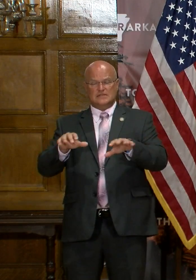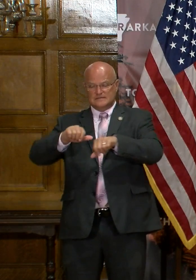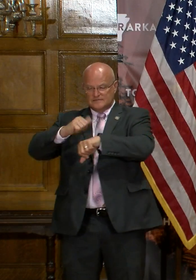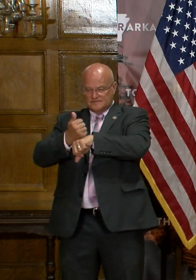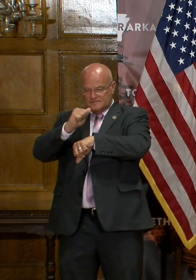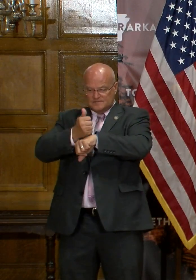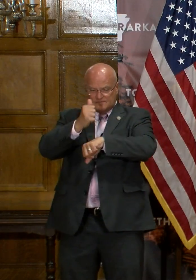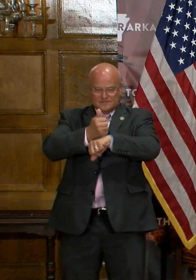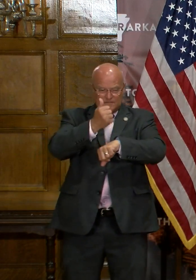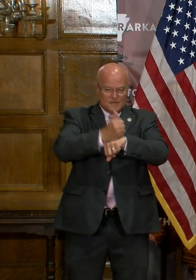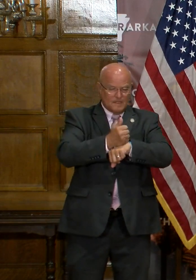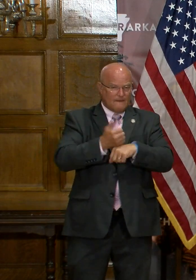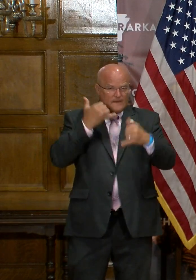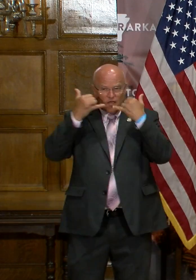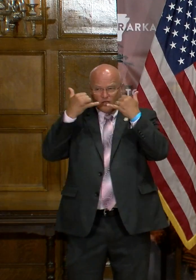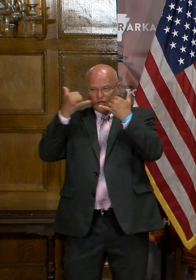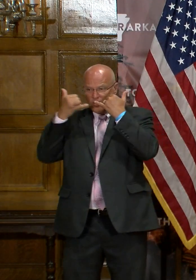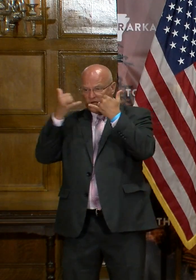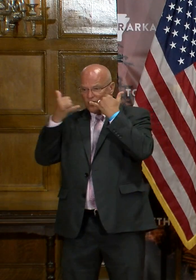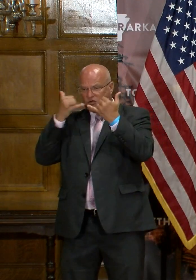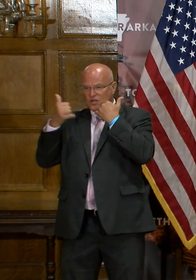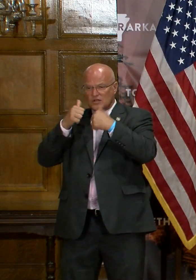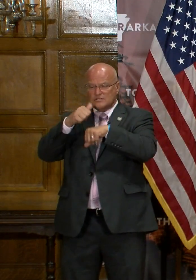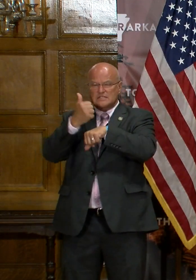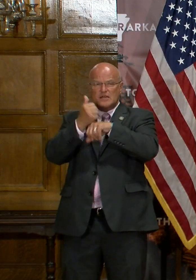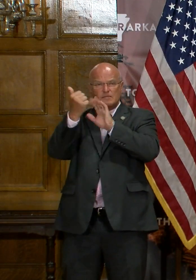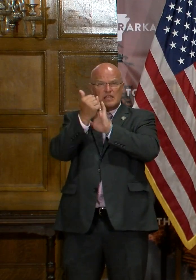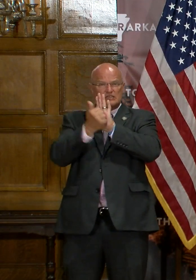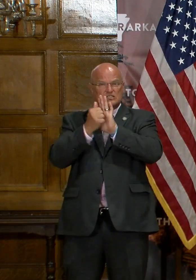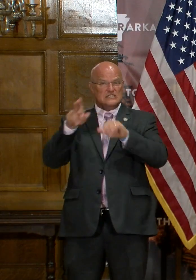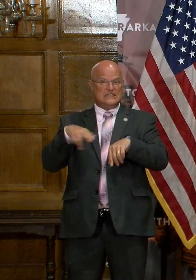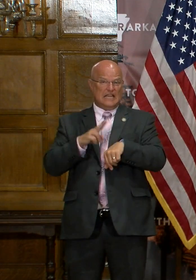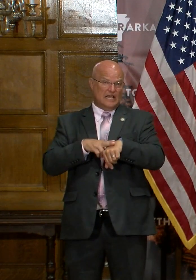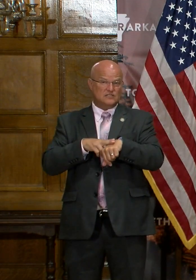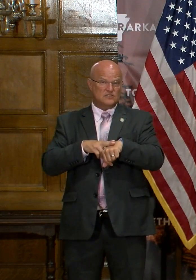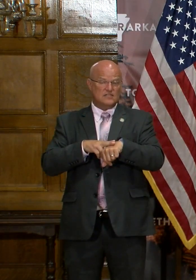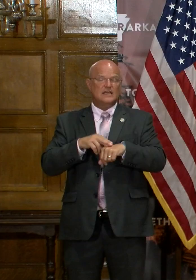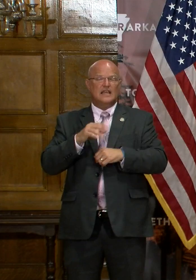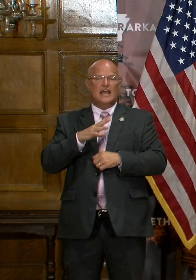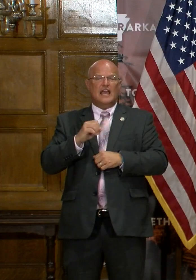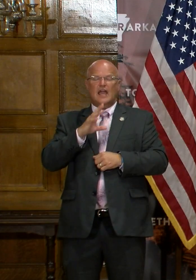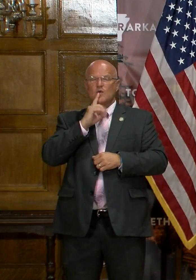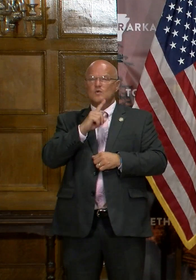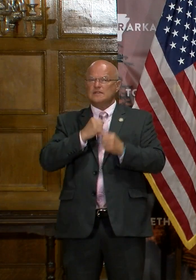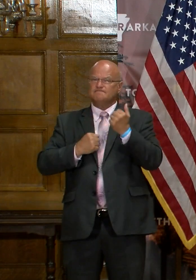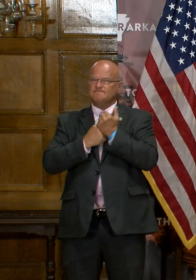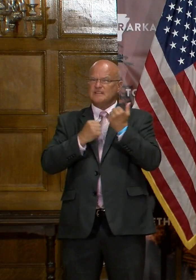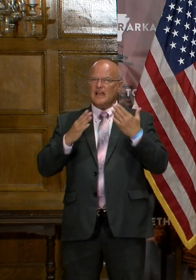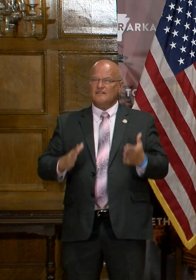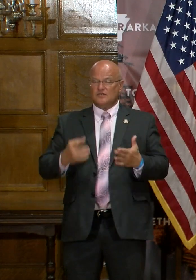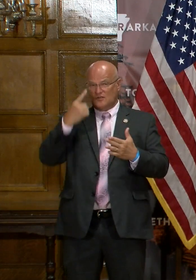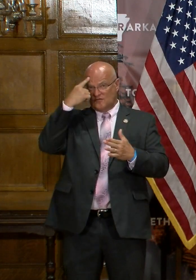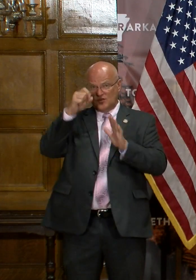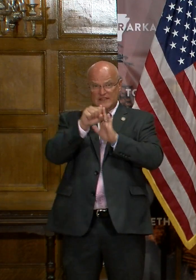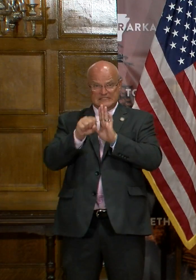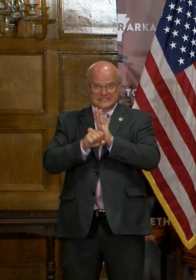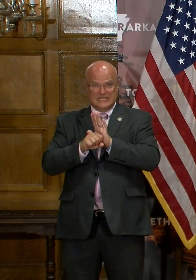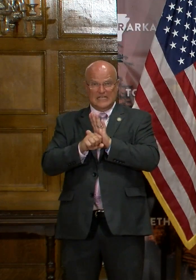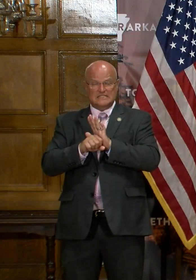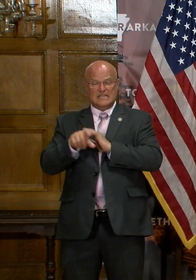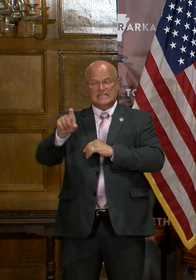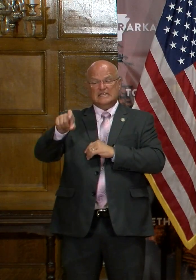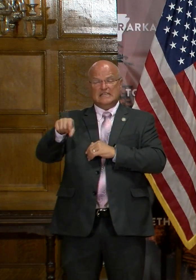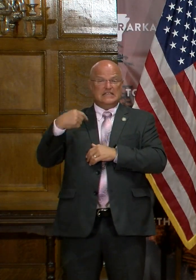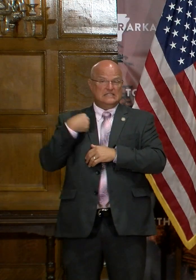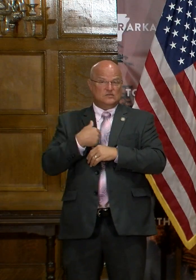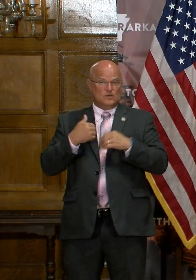organizing calls, participating in calls, helping to set the agenda nationally, and being an advocate in behalf of the states as to the